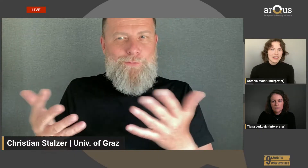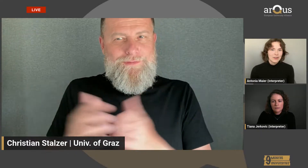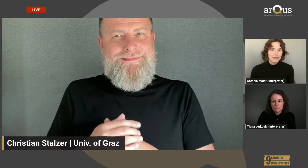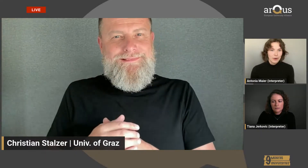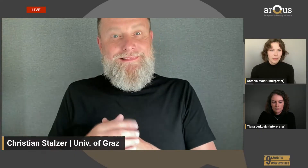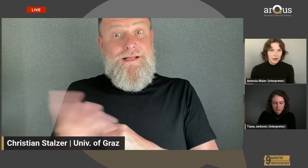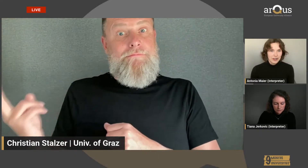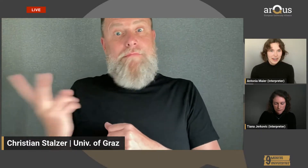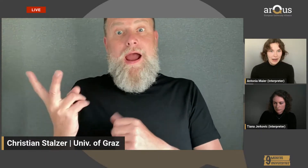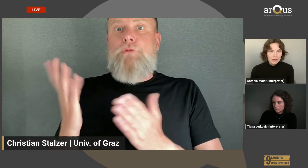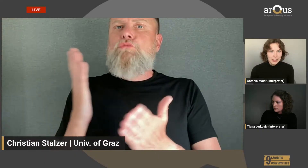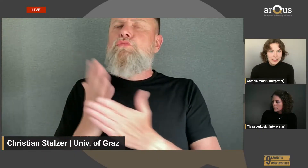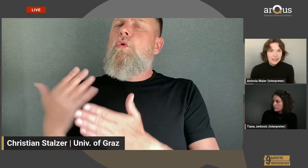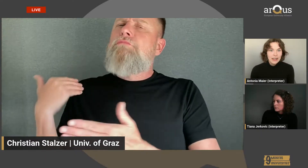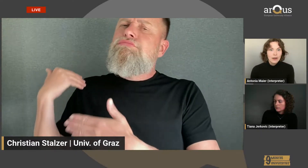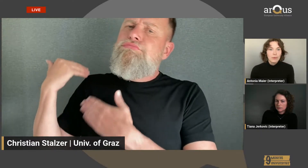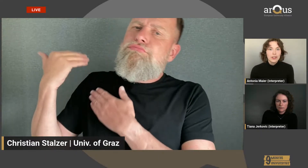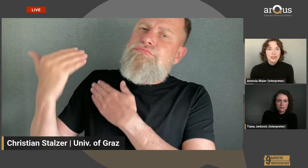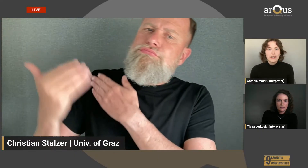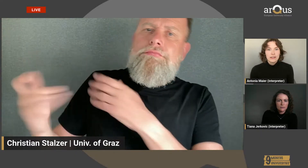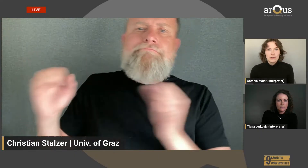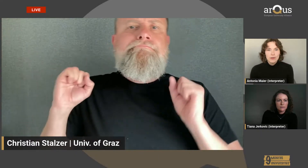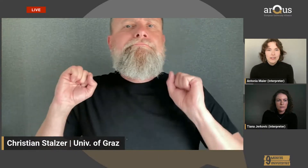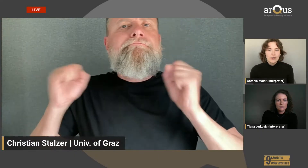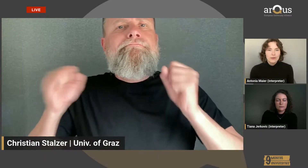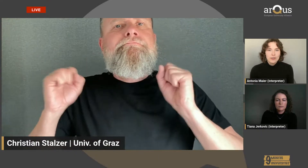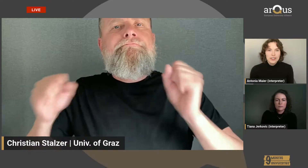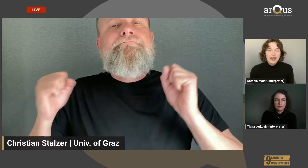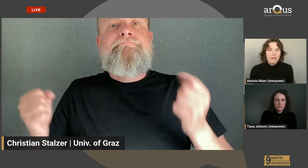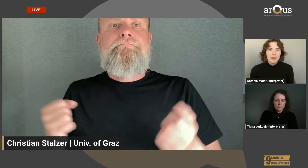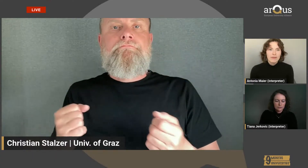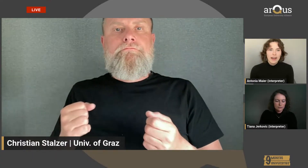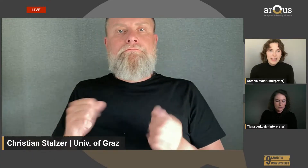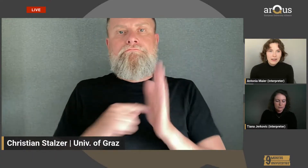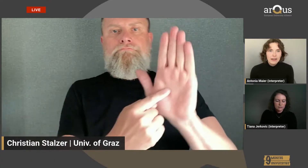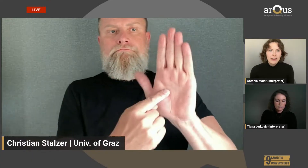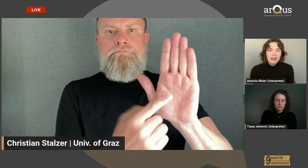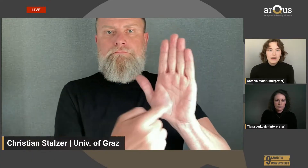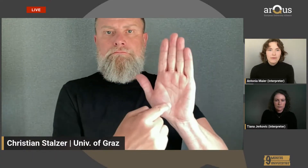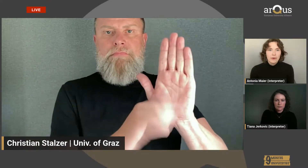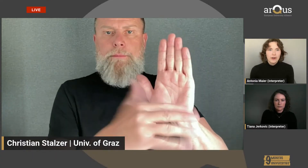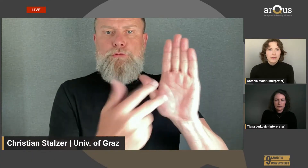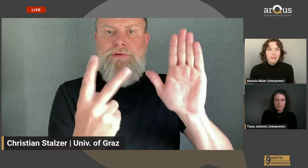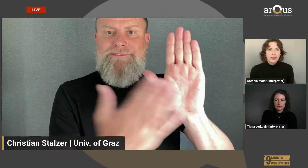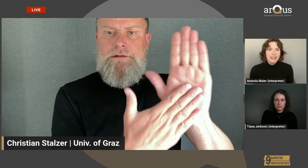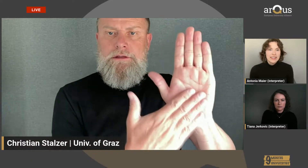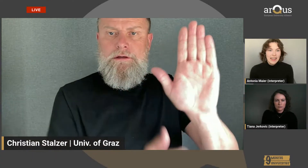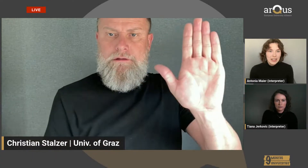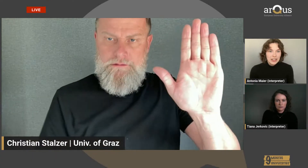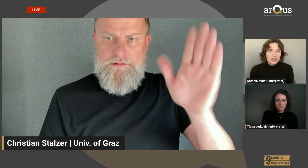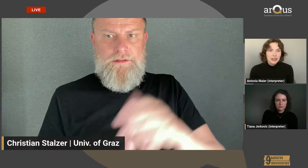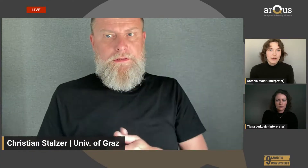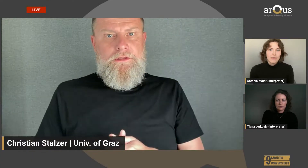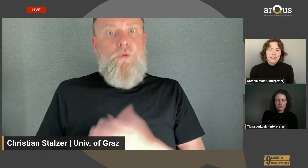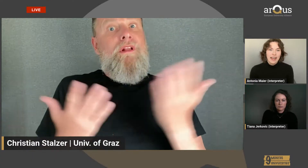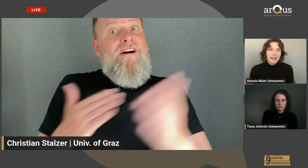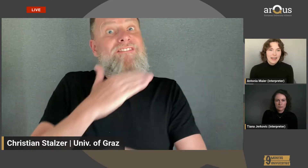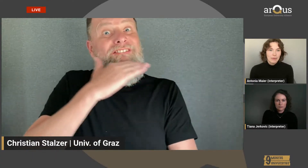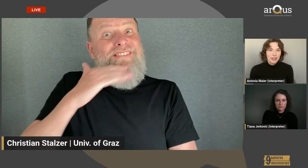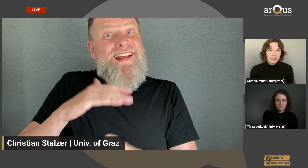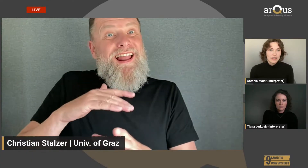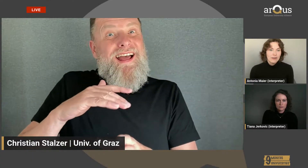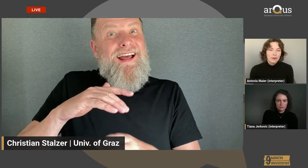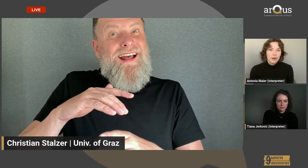European Center for Modern Languages, which the two institutions have been fighting for representation of